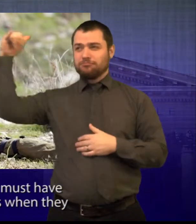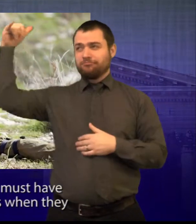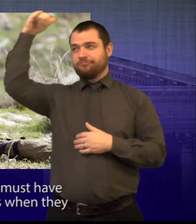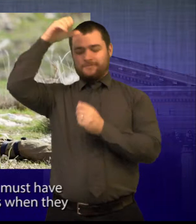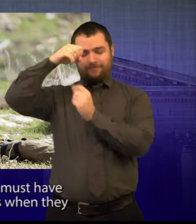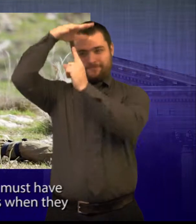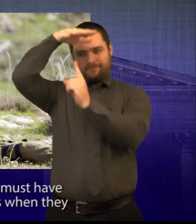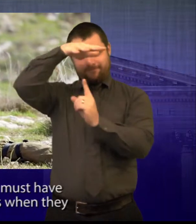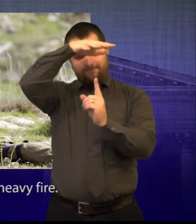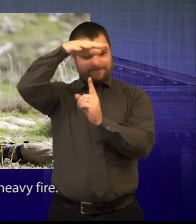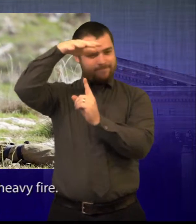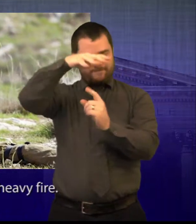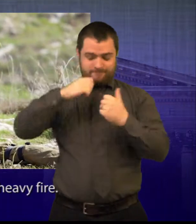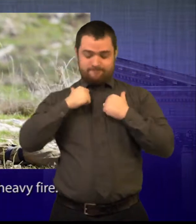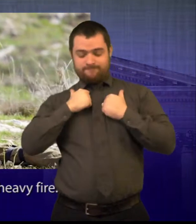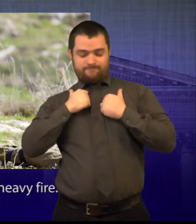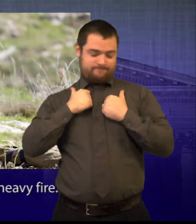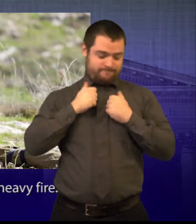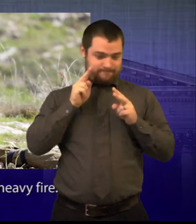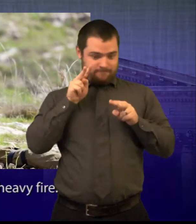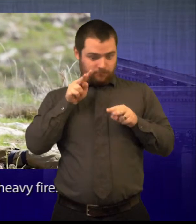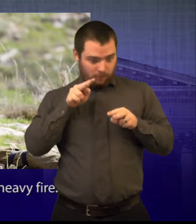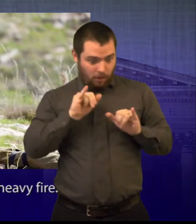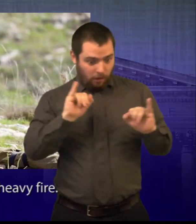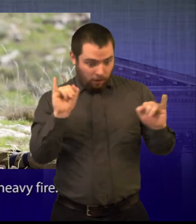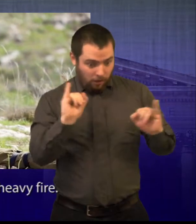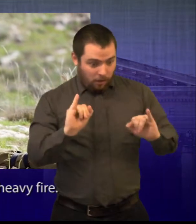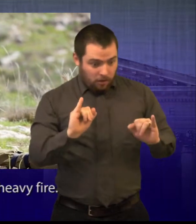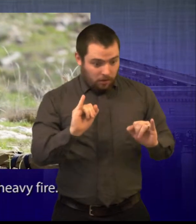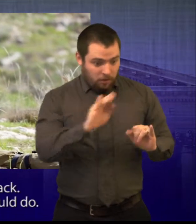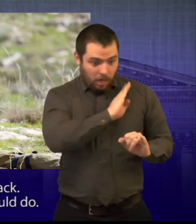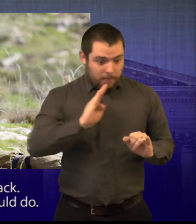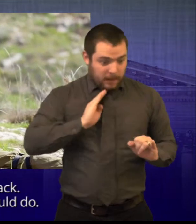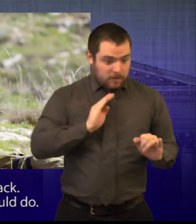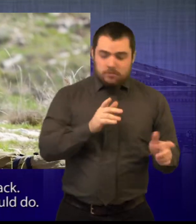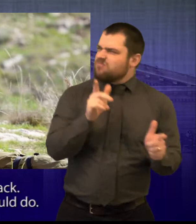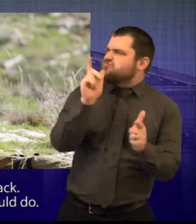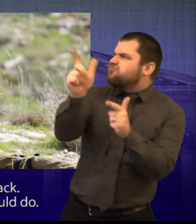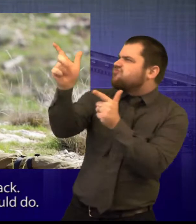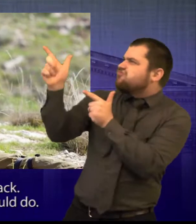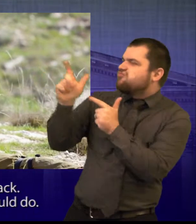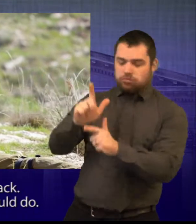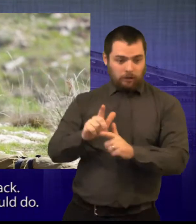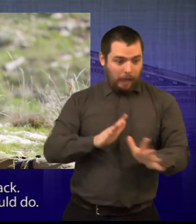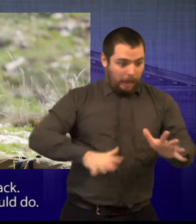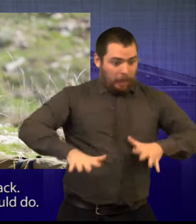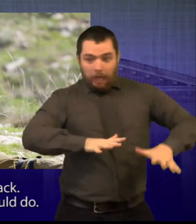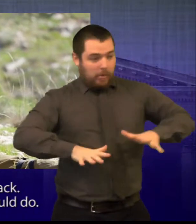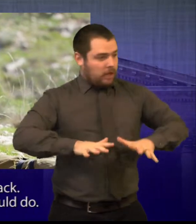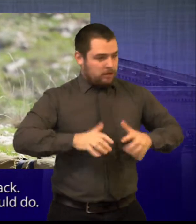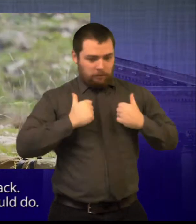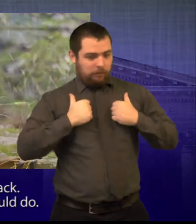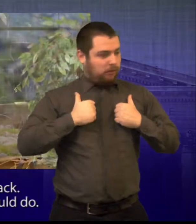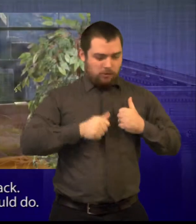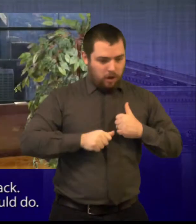those paratroopers when they found themselves falling into heavy fire. There was no turning back. There was nothing